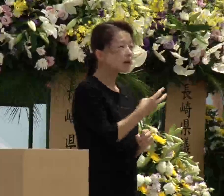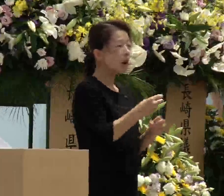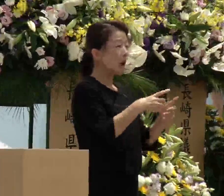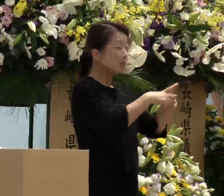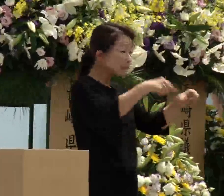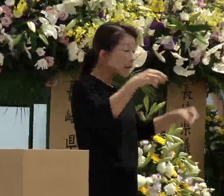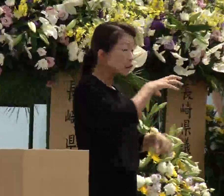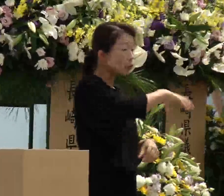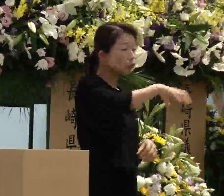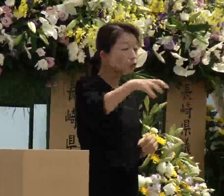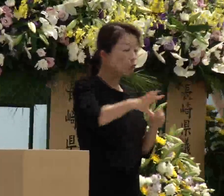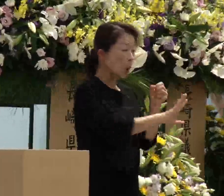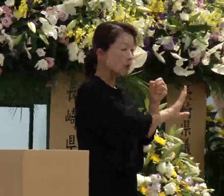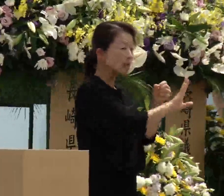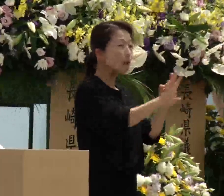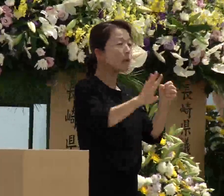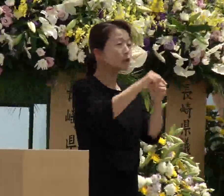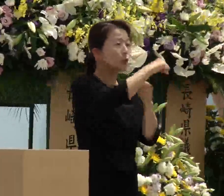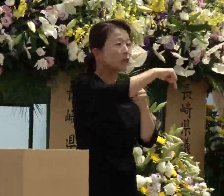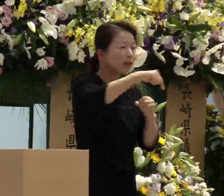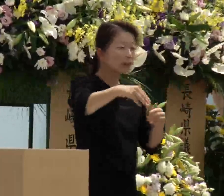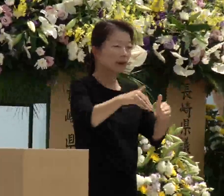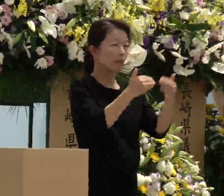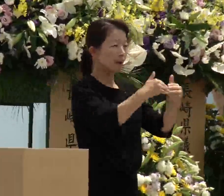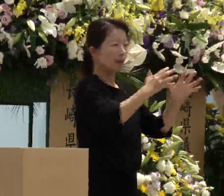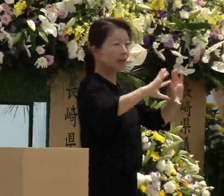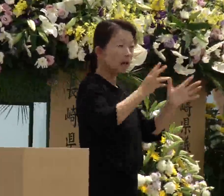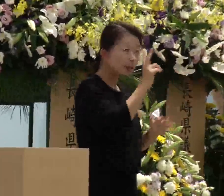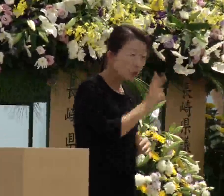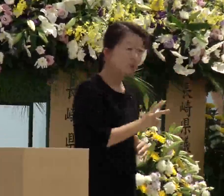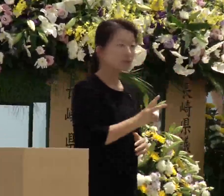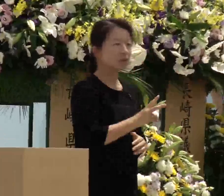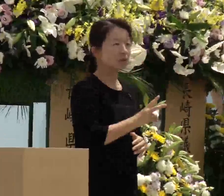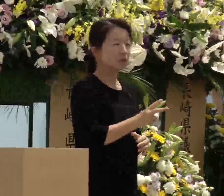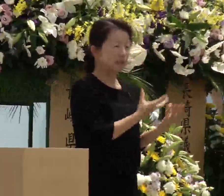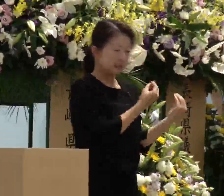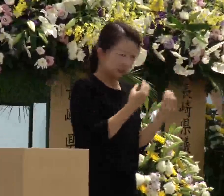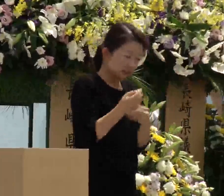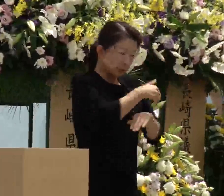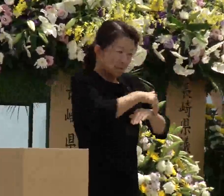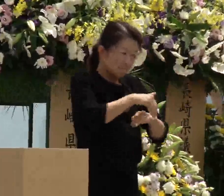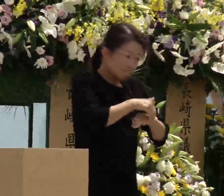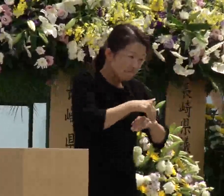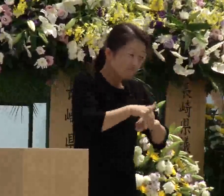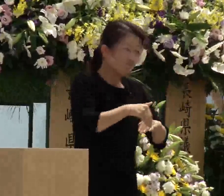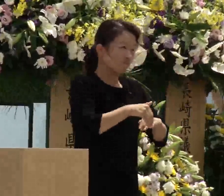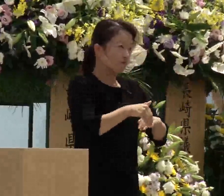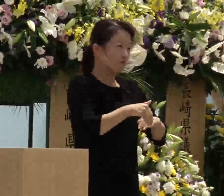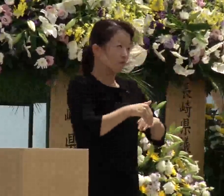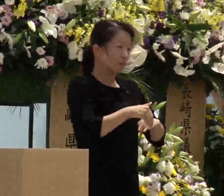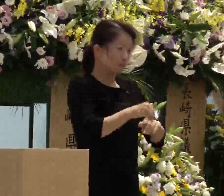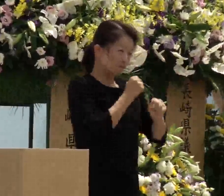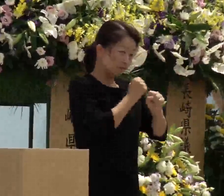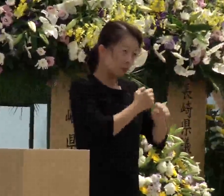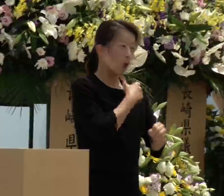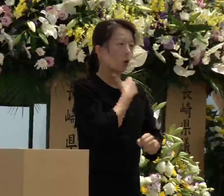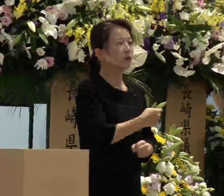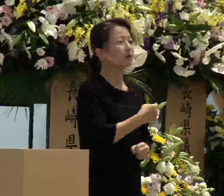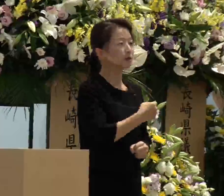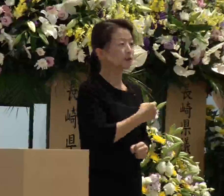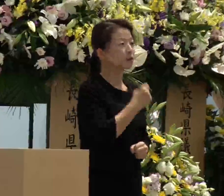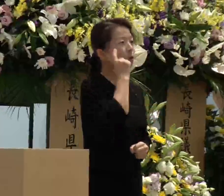Daiichi nuclear power plant. Many people are still forced to endure life as evacuees. I urge the Japanese government to speed up the